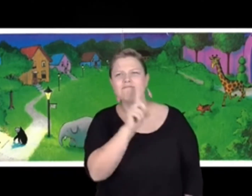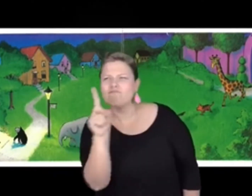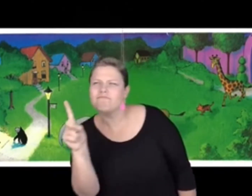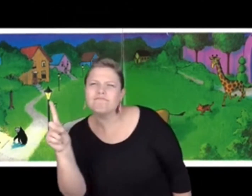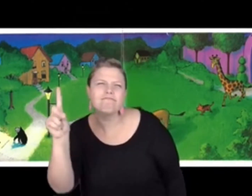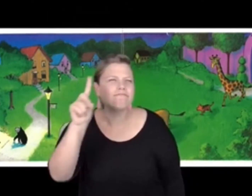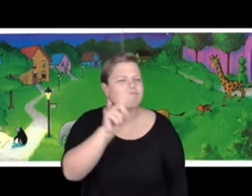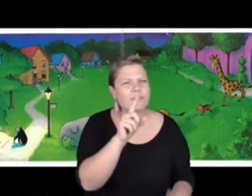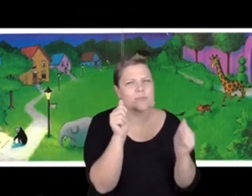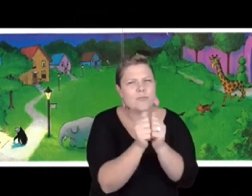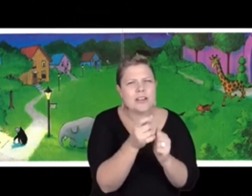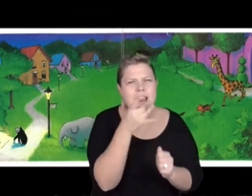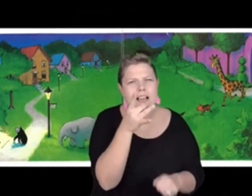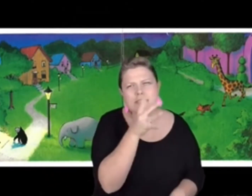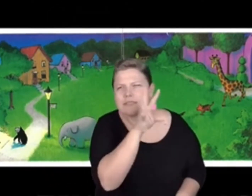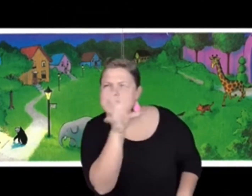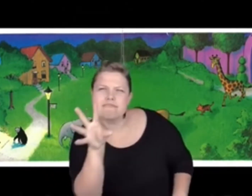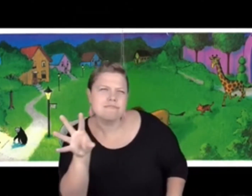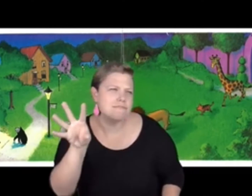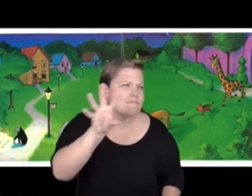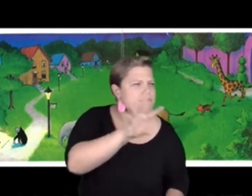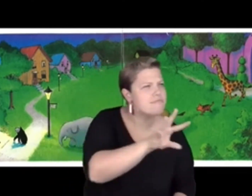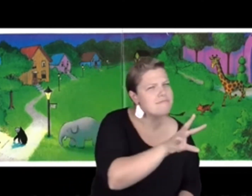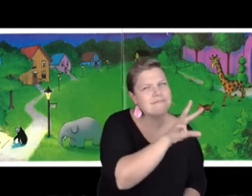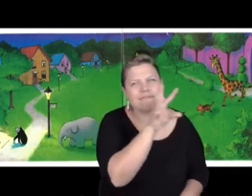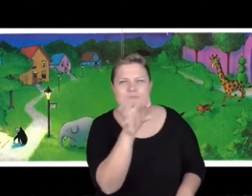The zookeeper kept walking along with his flashlight.